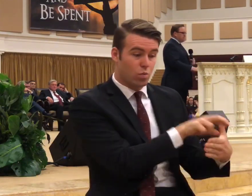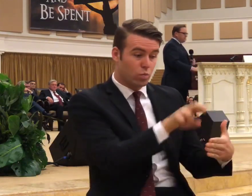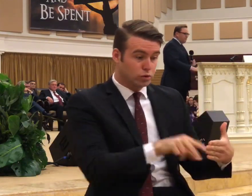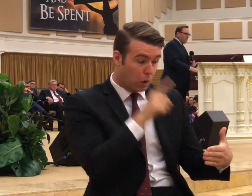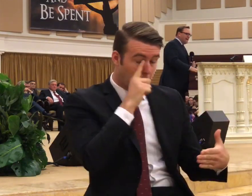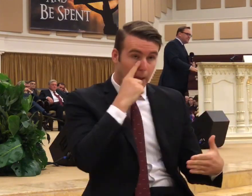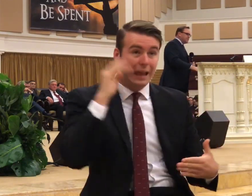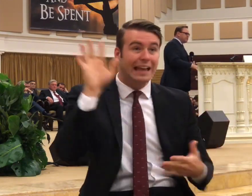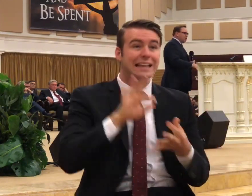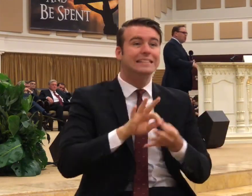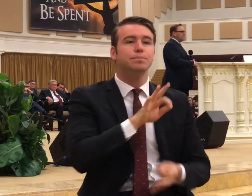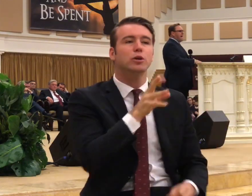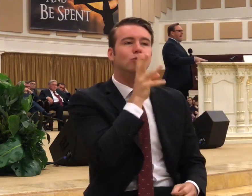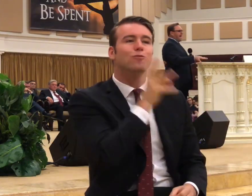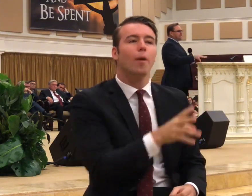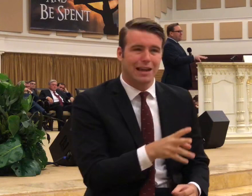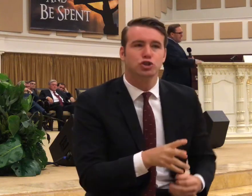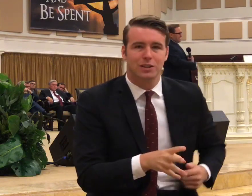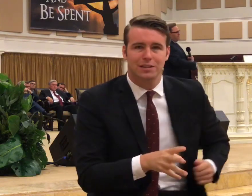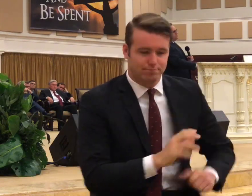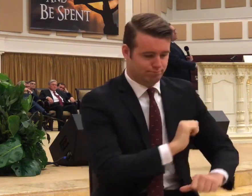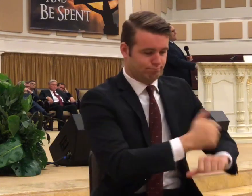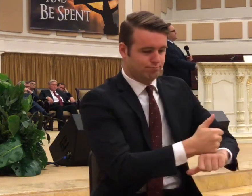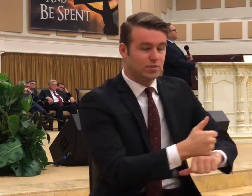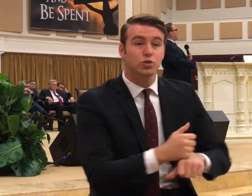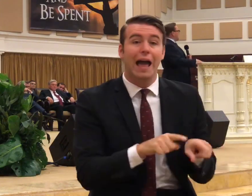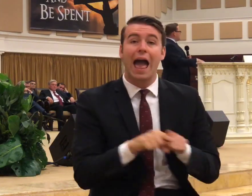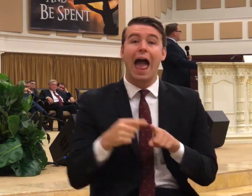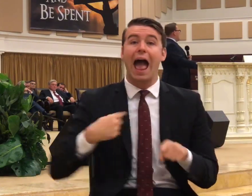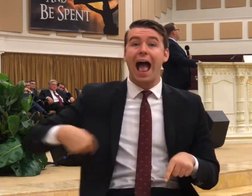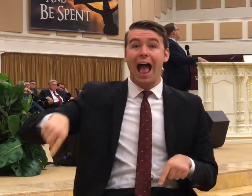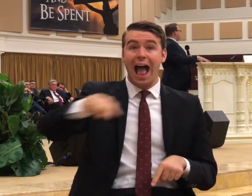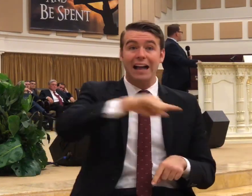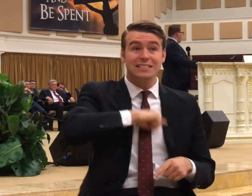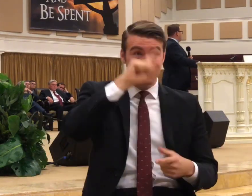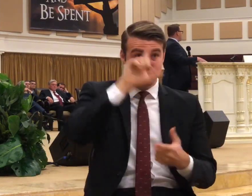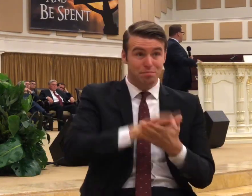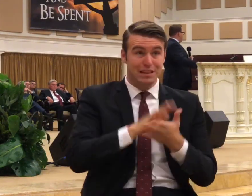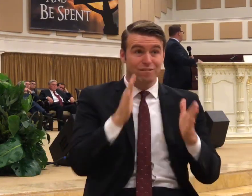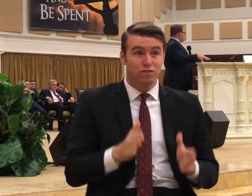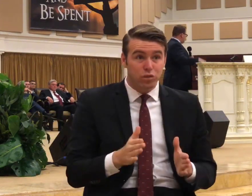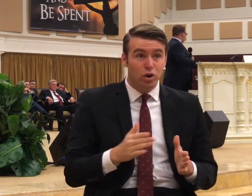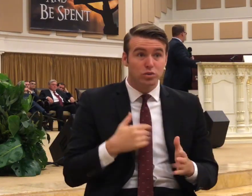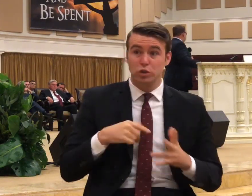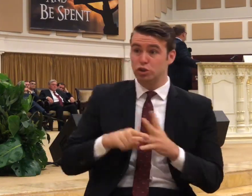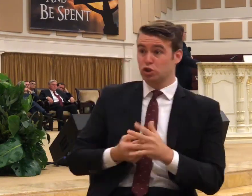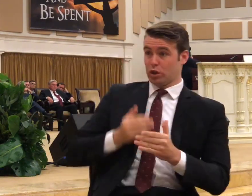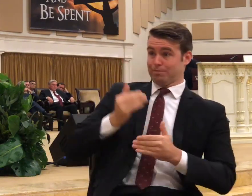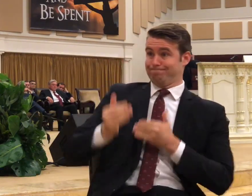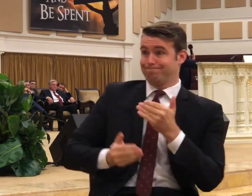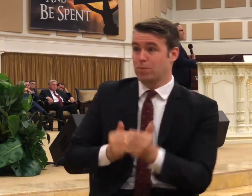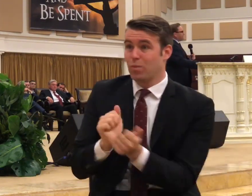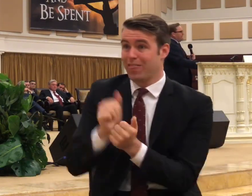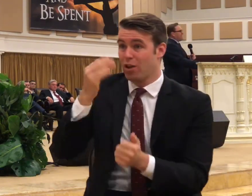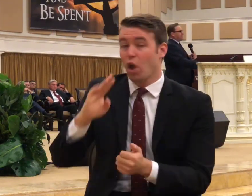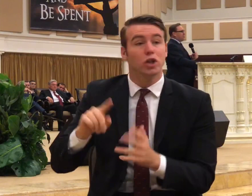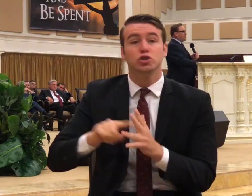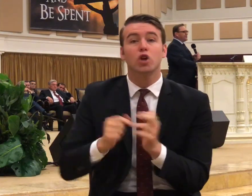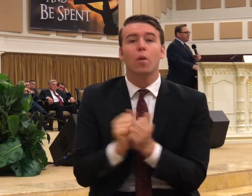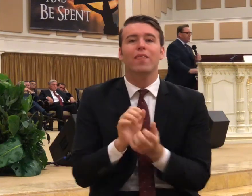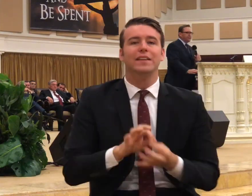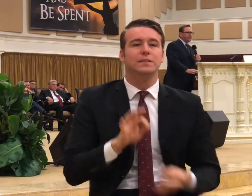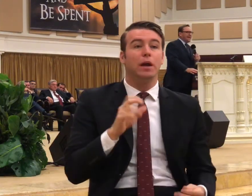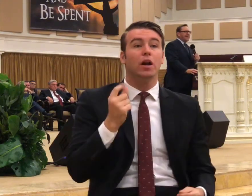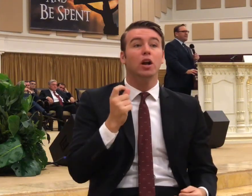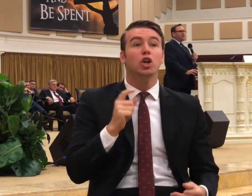of spiritual formation. And so as believers, that's the way it starts. It starts in the spirit. You can't get there by